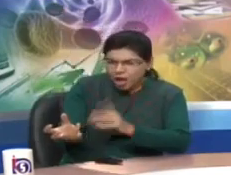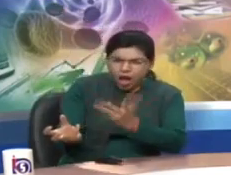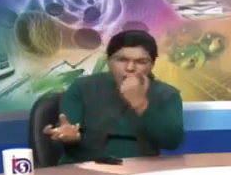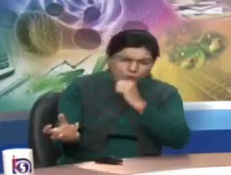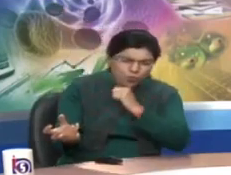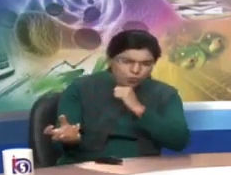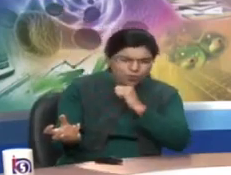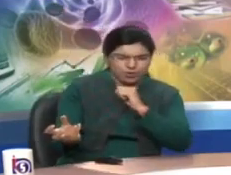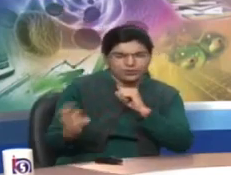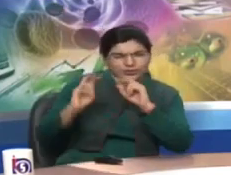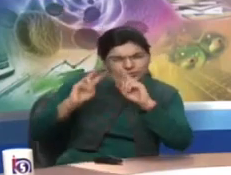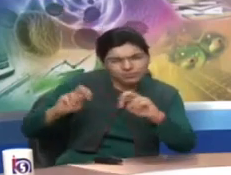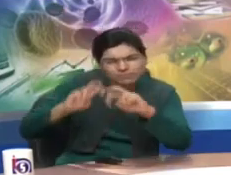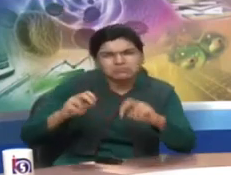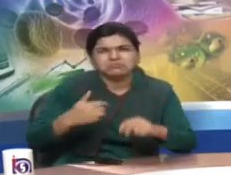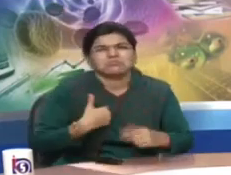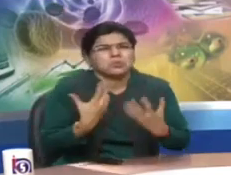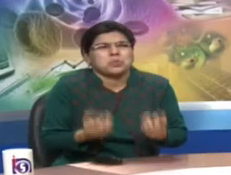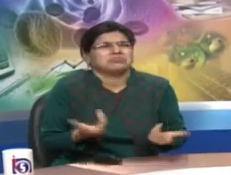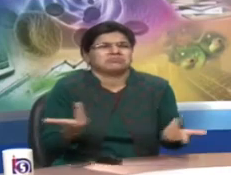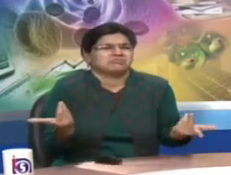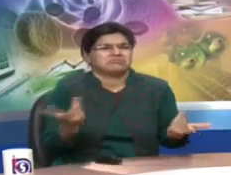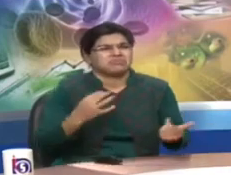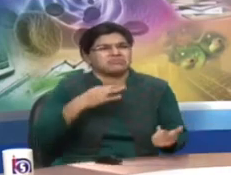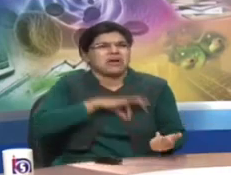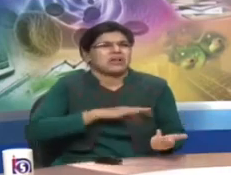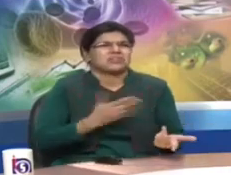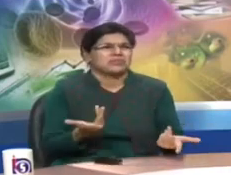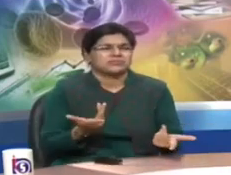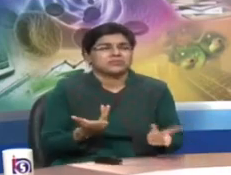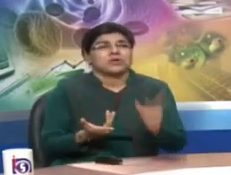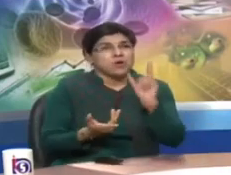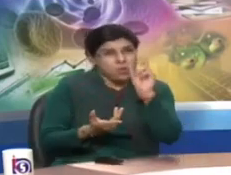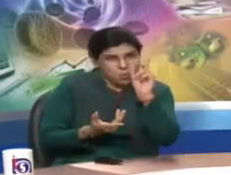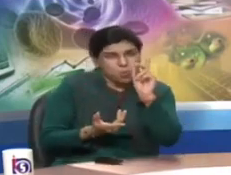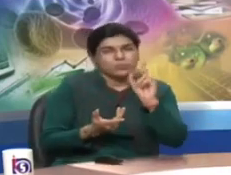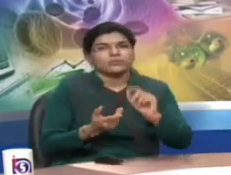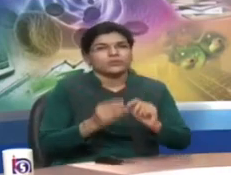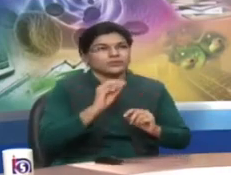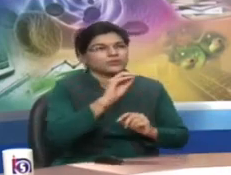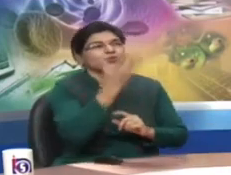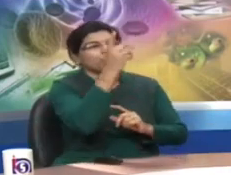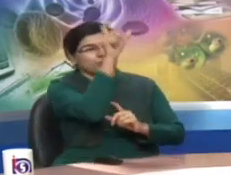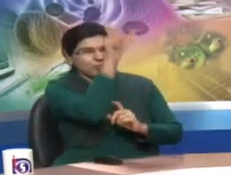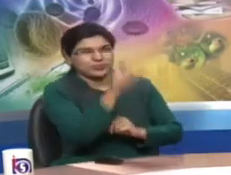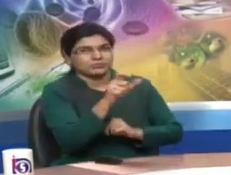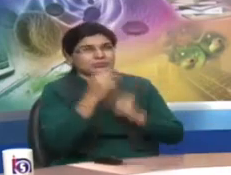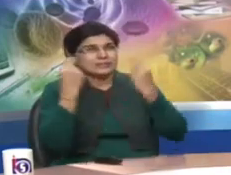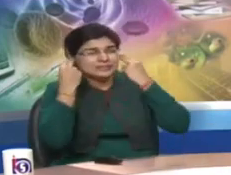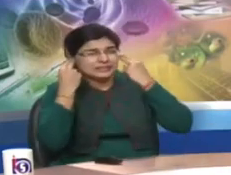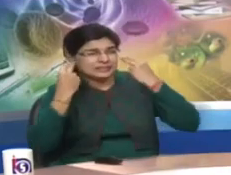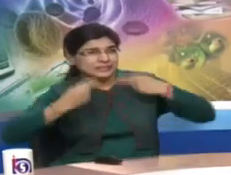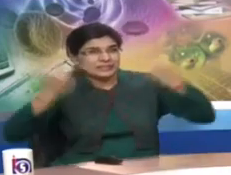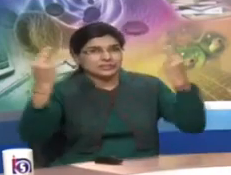it matters not to me why the apple does not fall upwards, nor do I